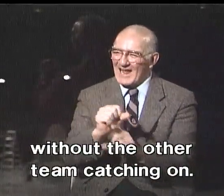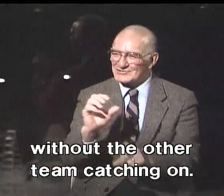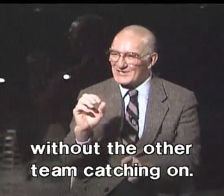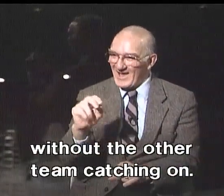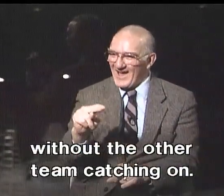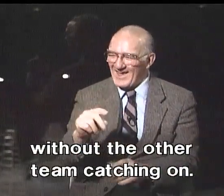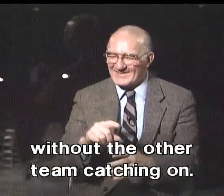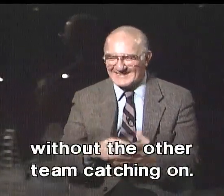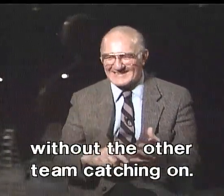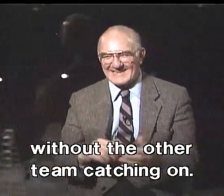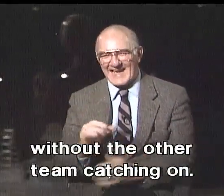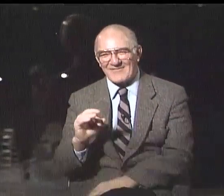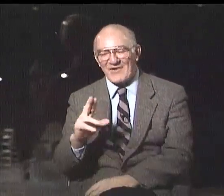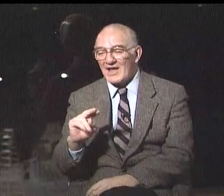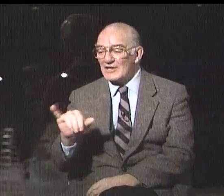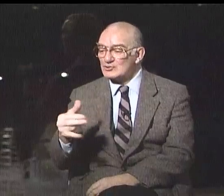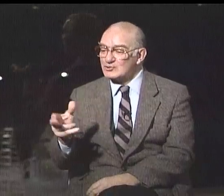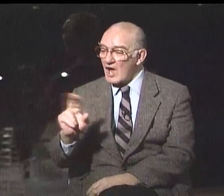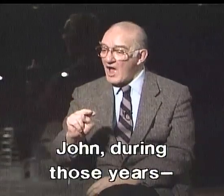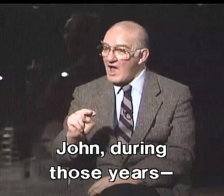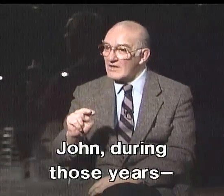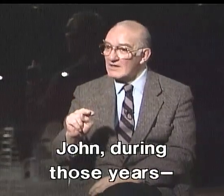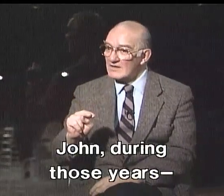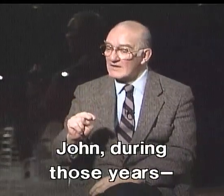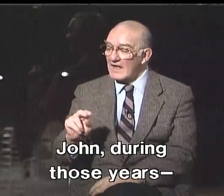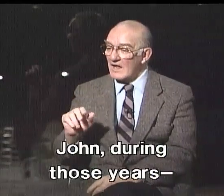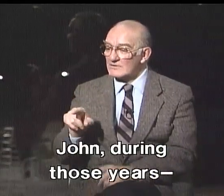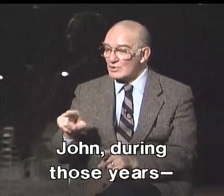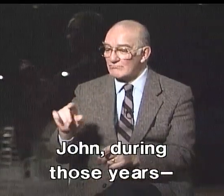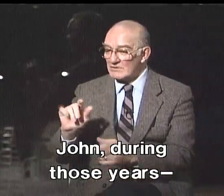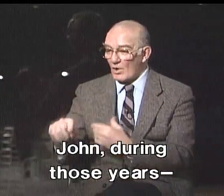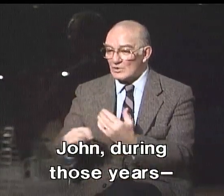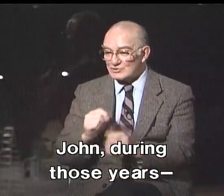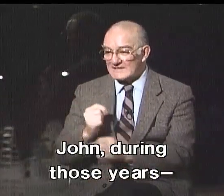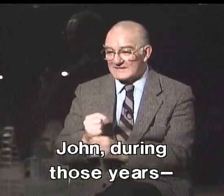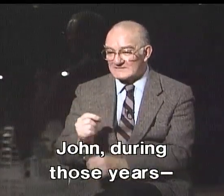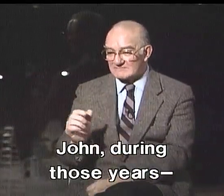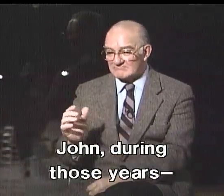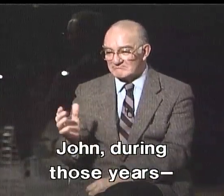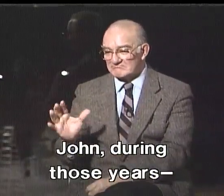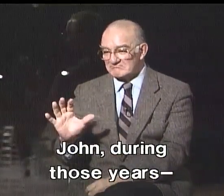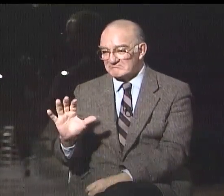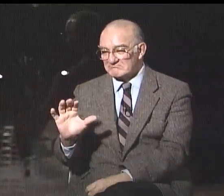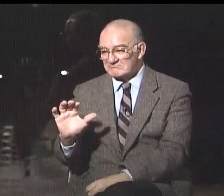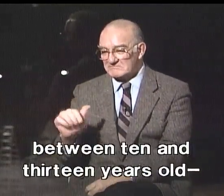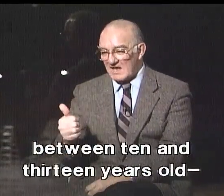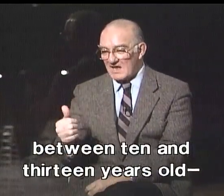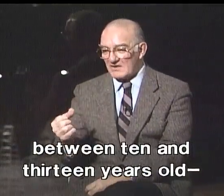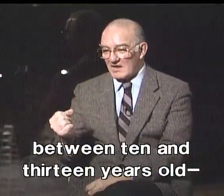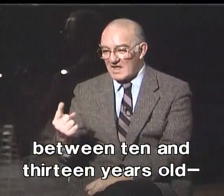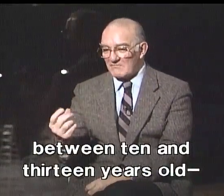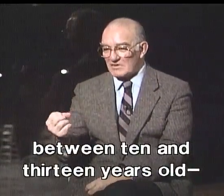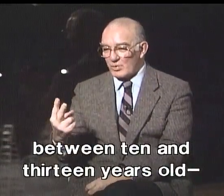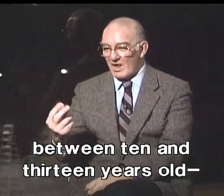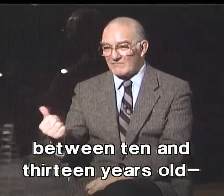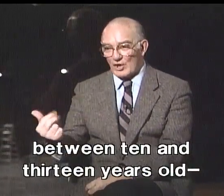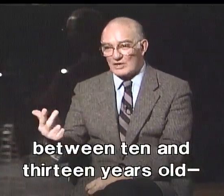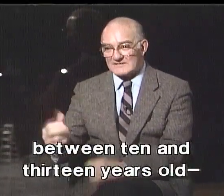catching on. It was fun during those years. 10, 11, 12, 13